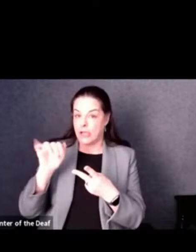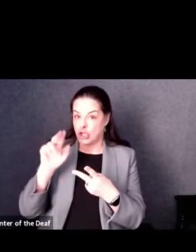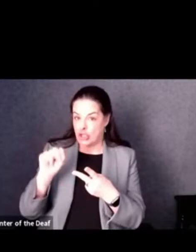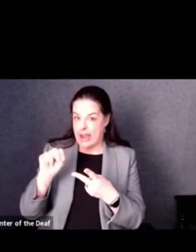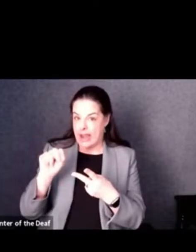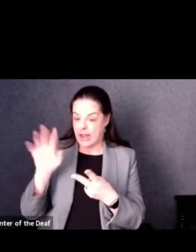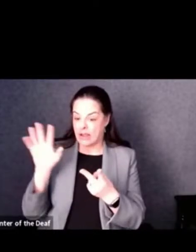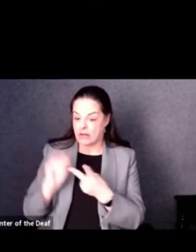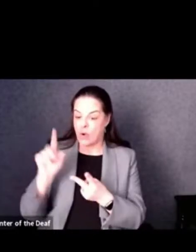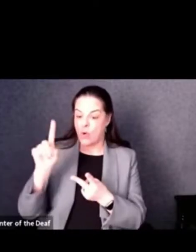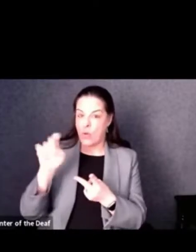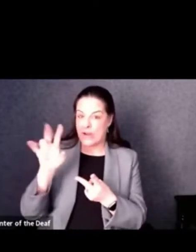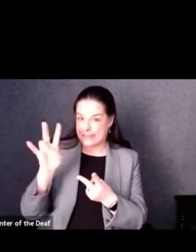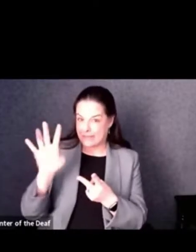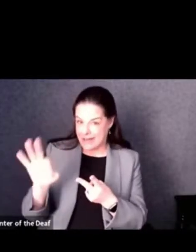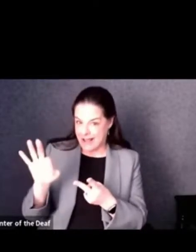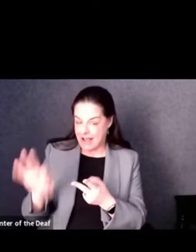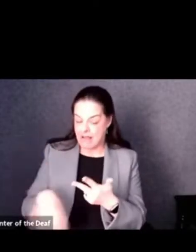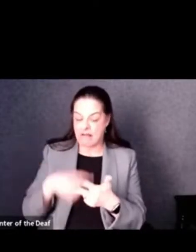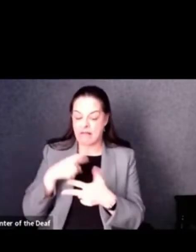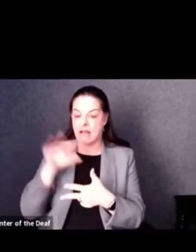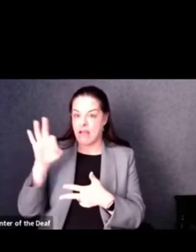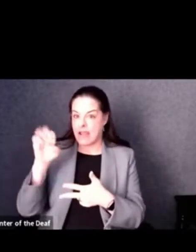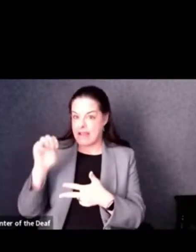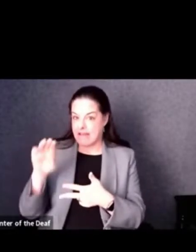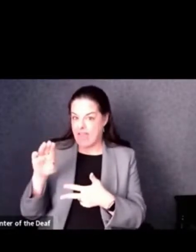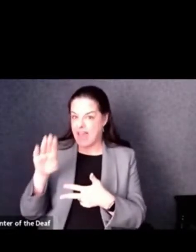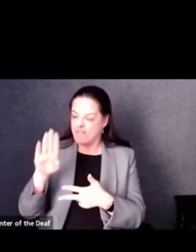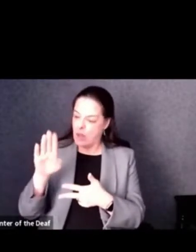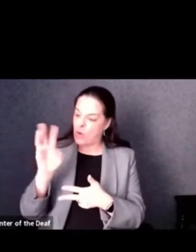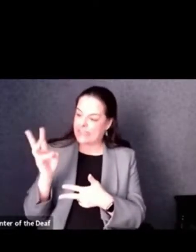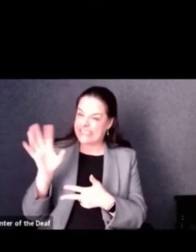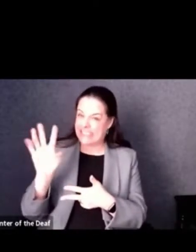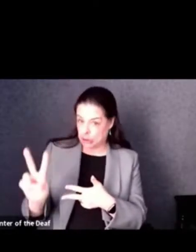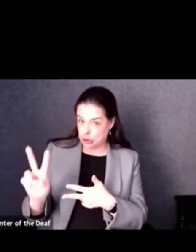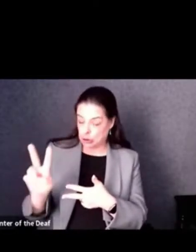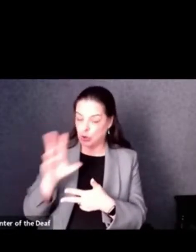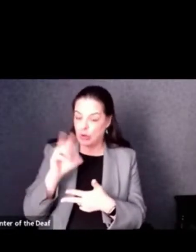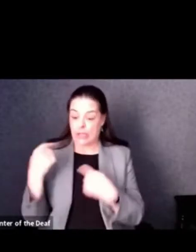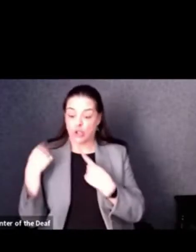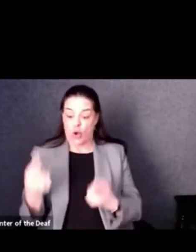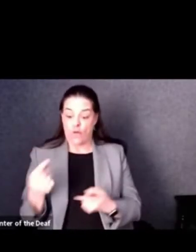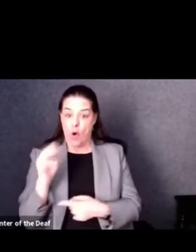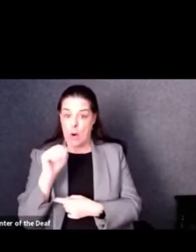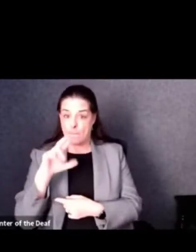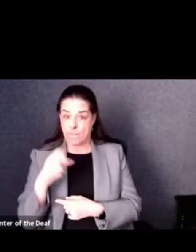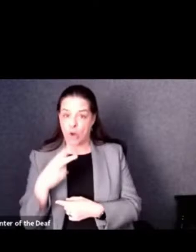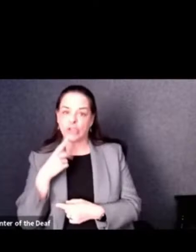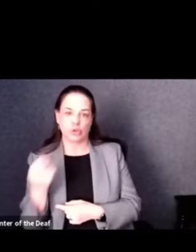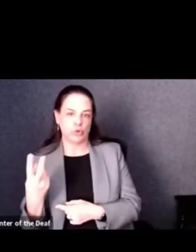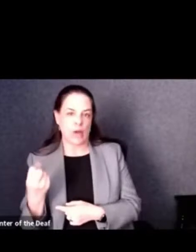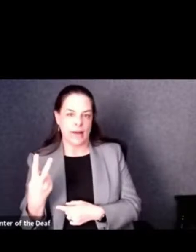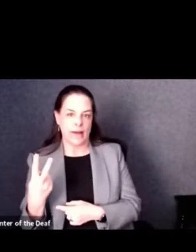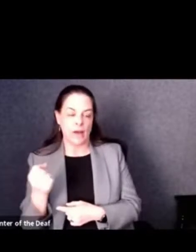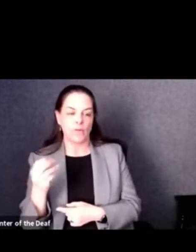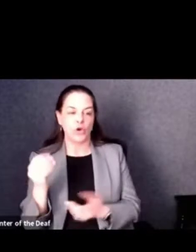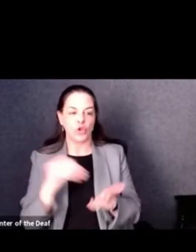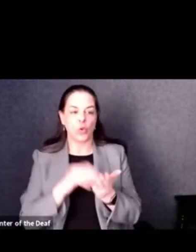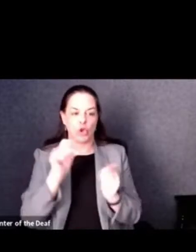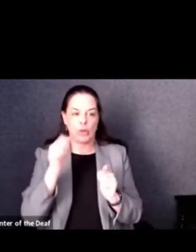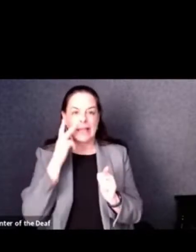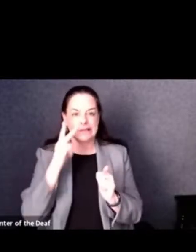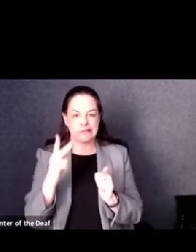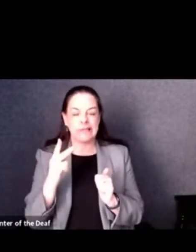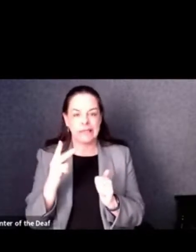was 179, February was 62, and March thus far has been 12. So again, you can see that the